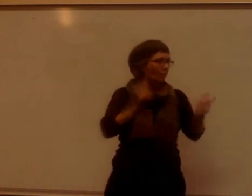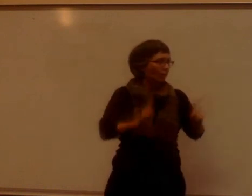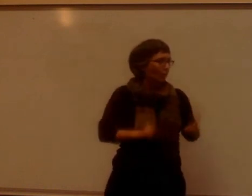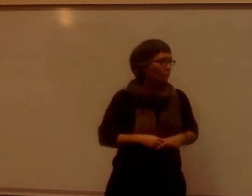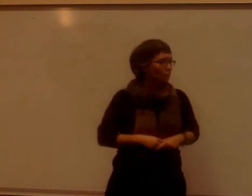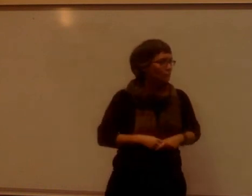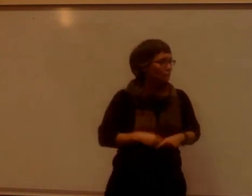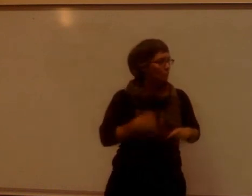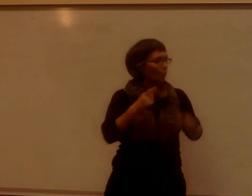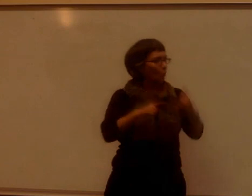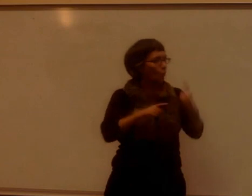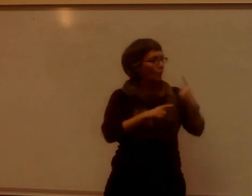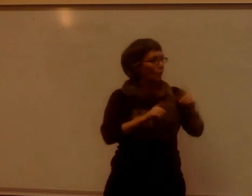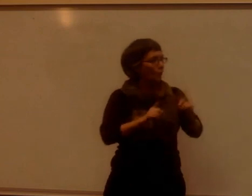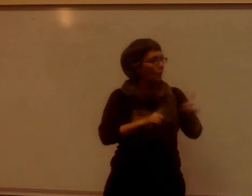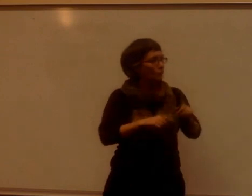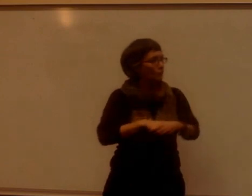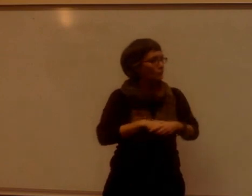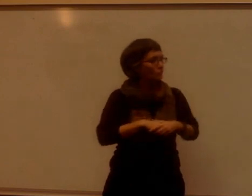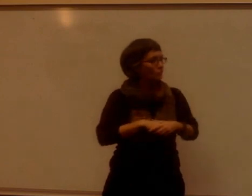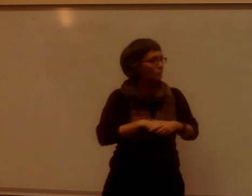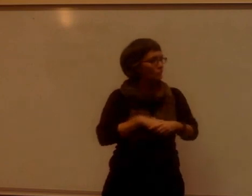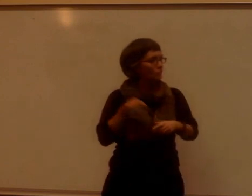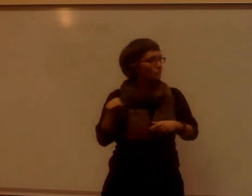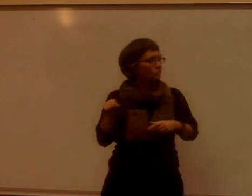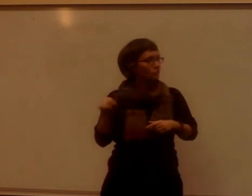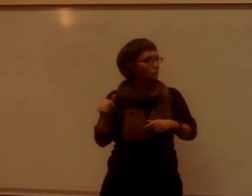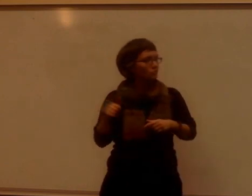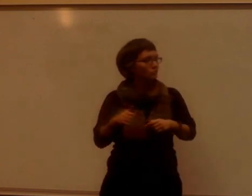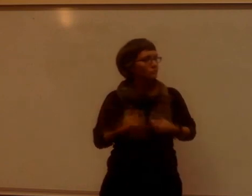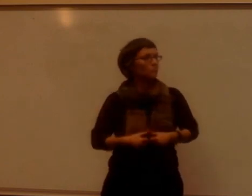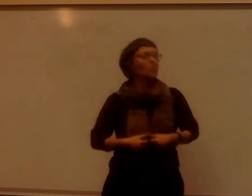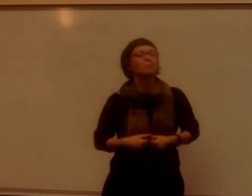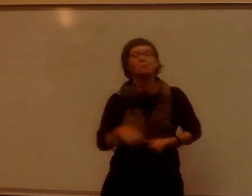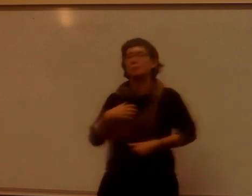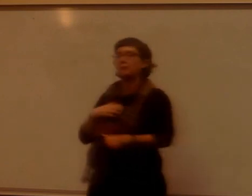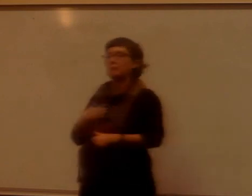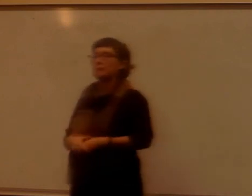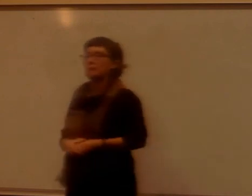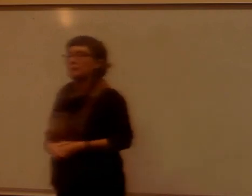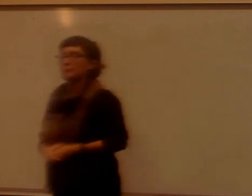use either, whatever's easier for you, whether it's sign language or speech or whatever suits you.